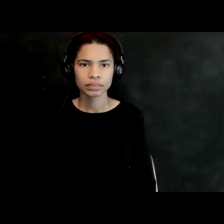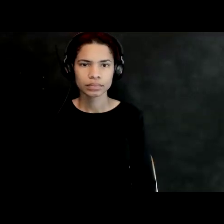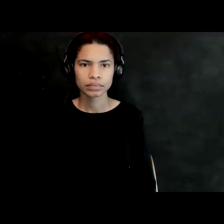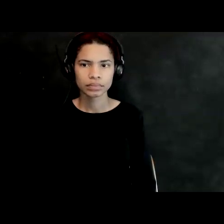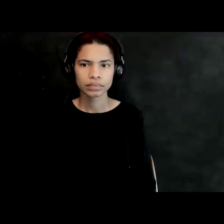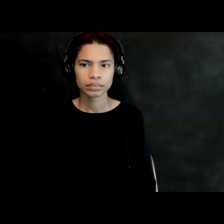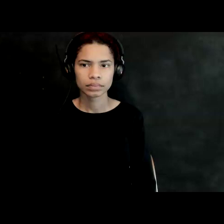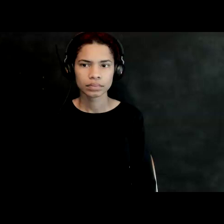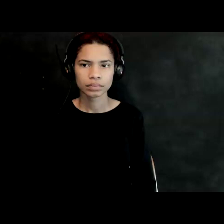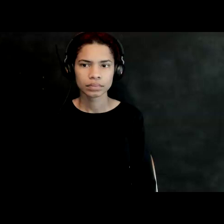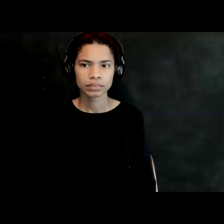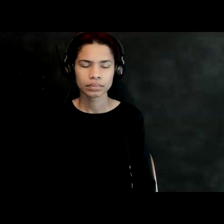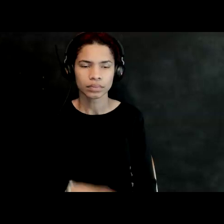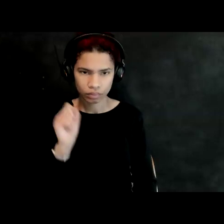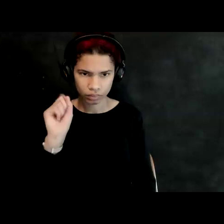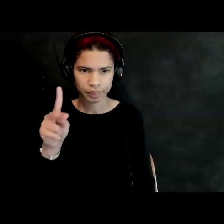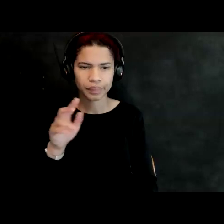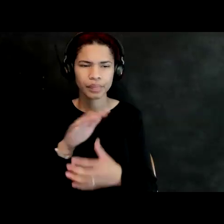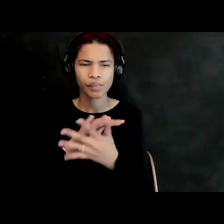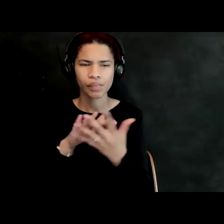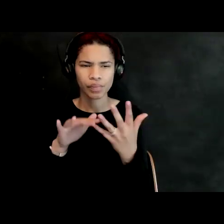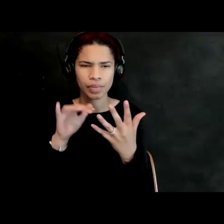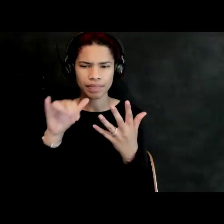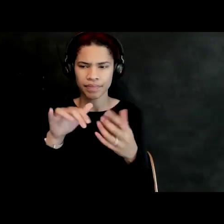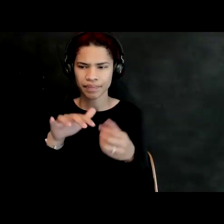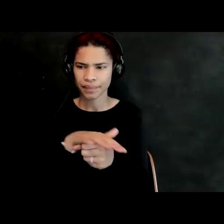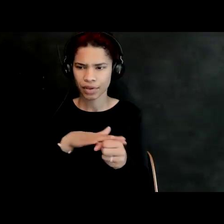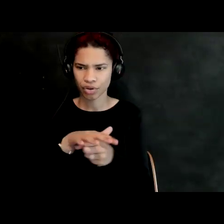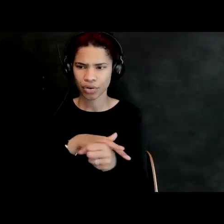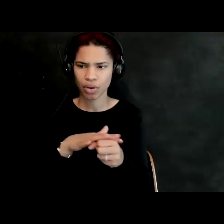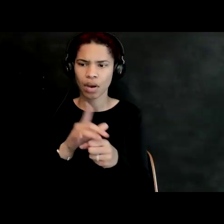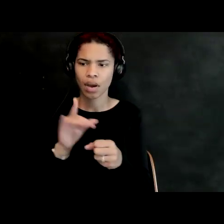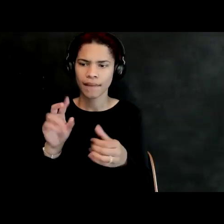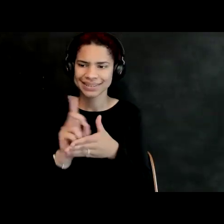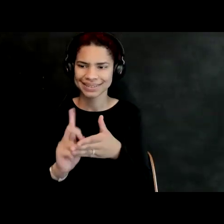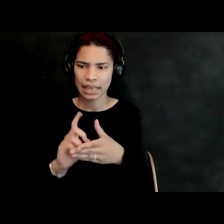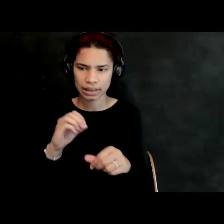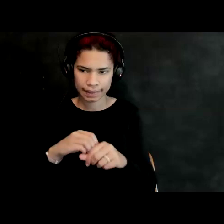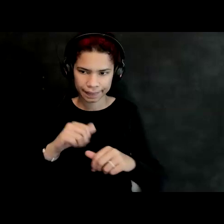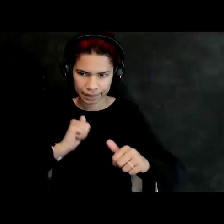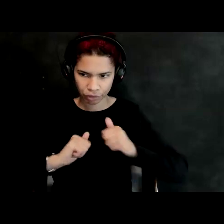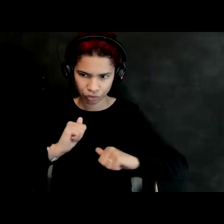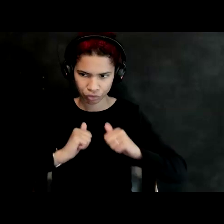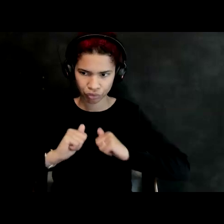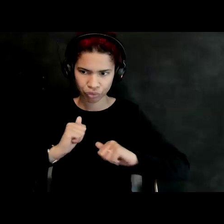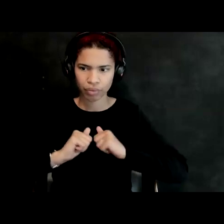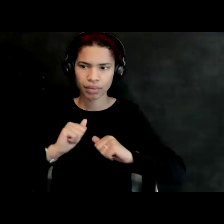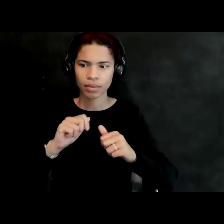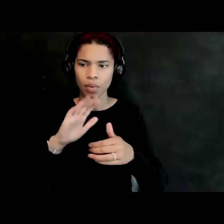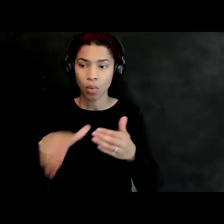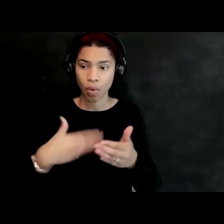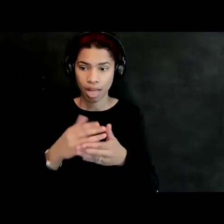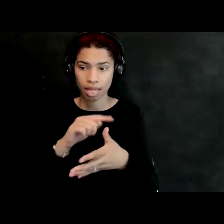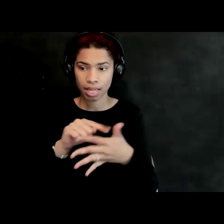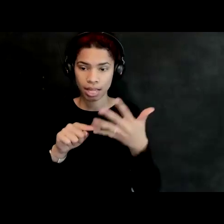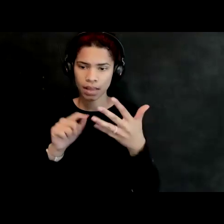So I'll remind you that those are the areas of design in theater. And all of those can be